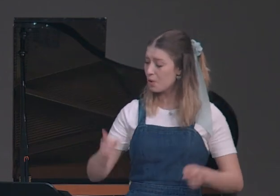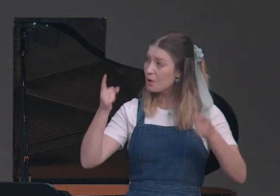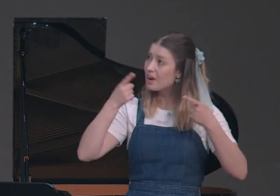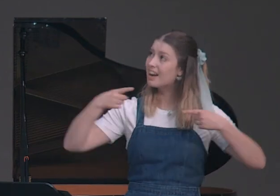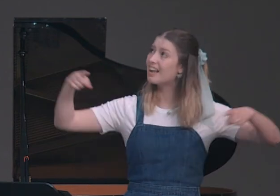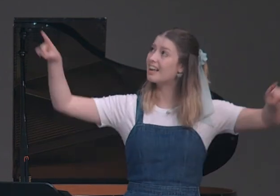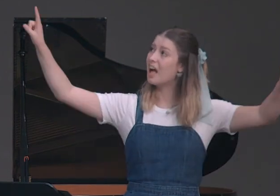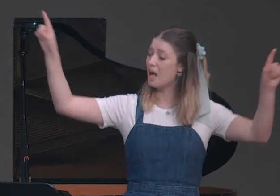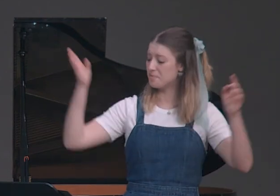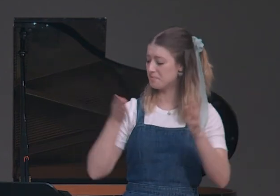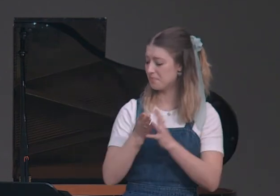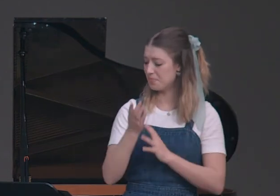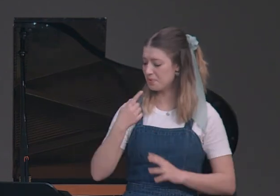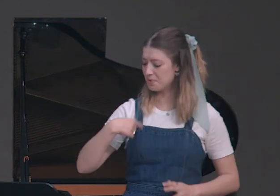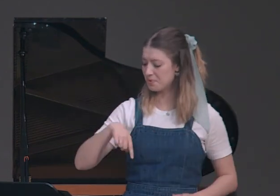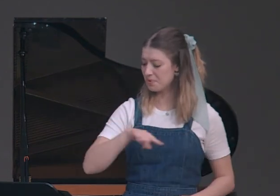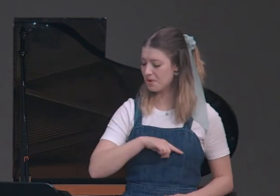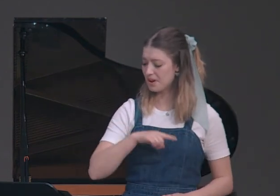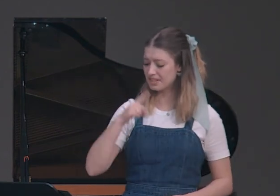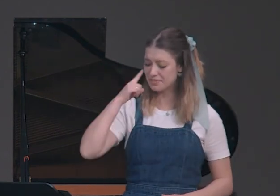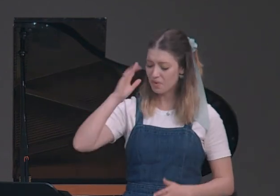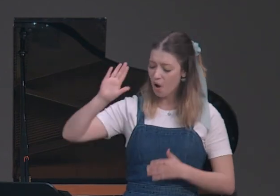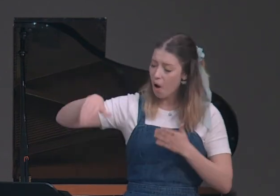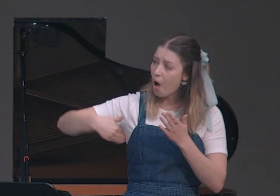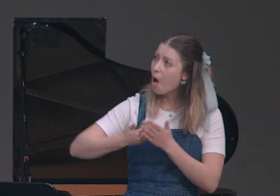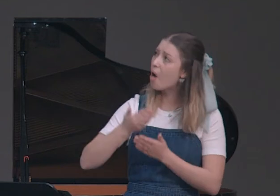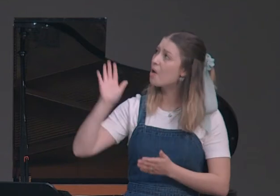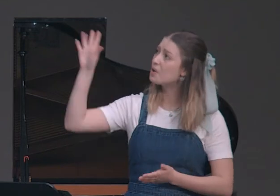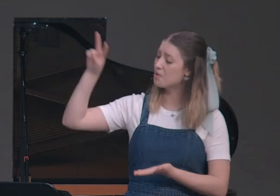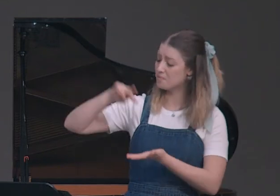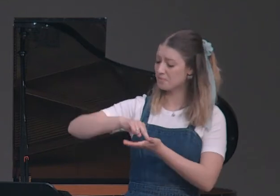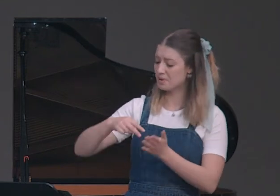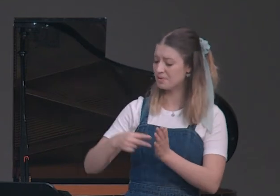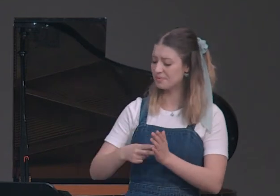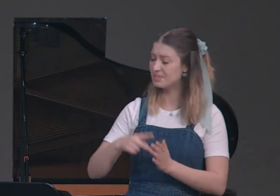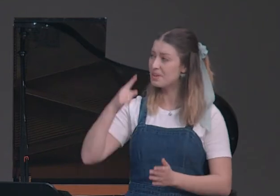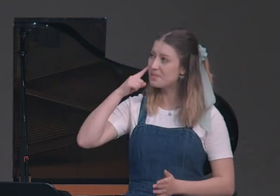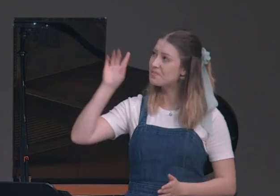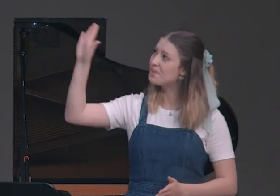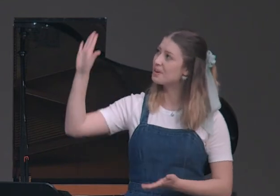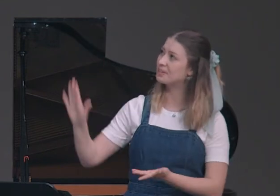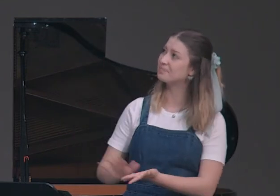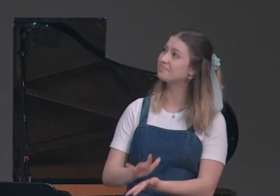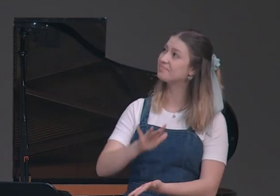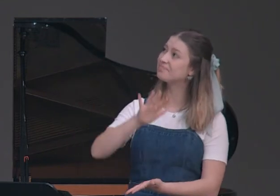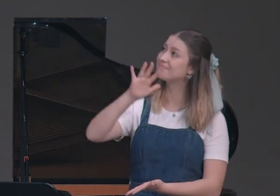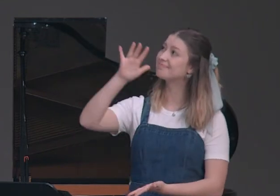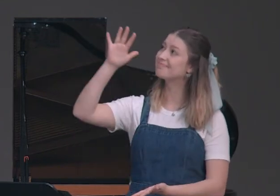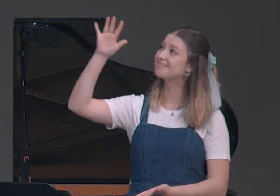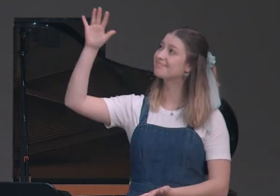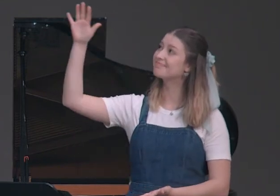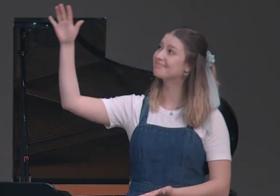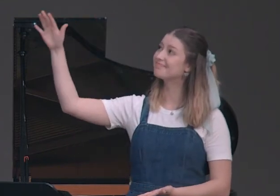Speak, O Lord, and fulfill in us all your